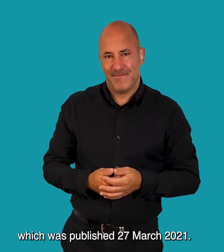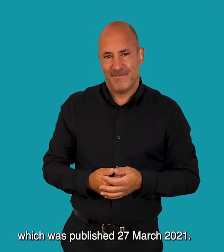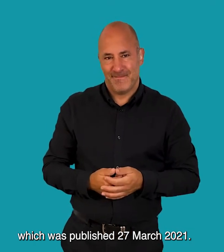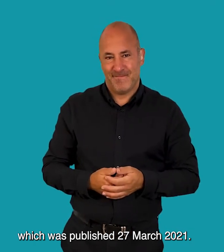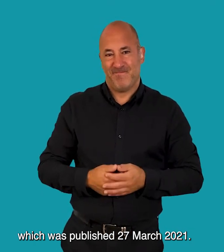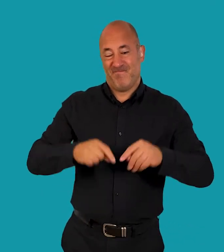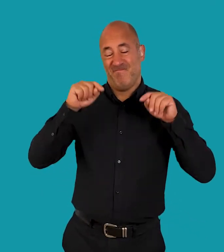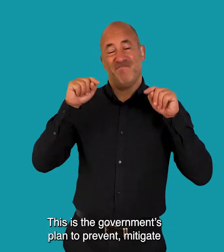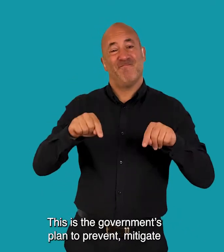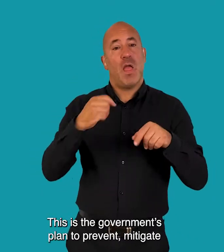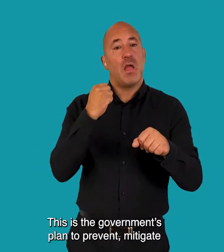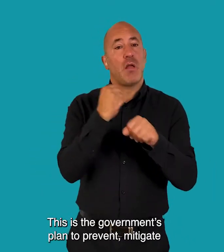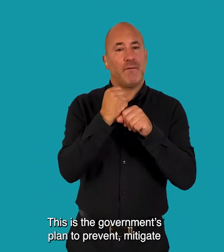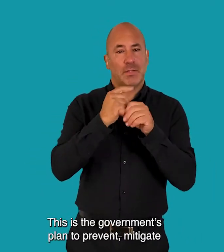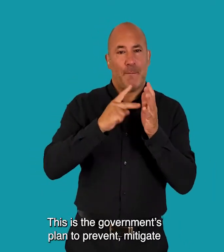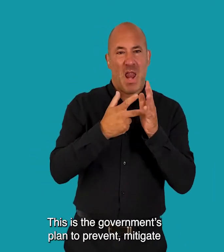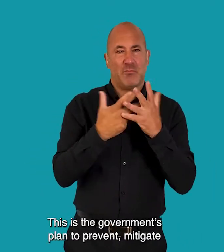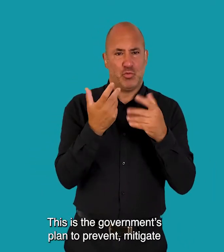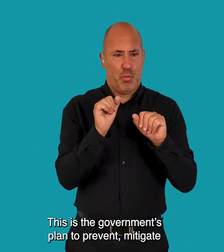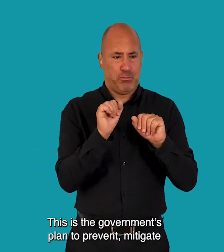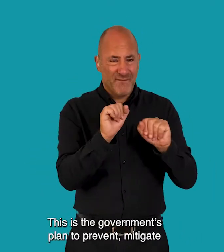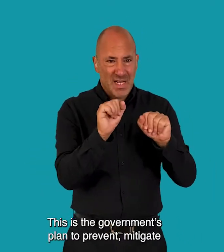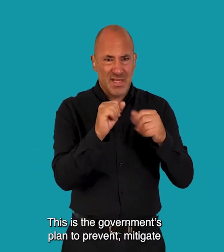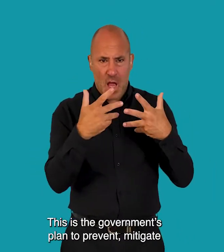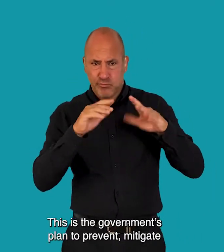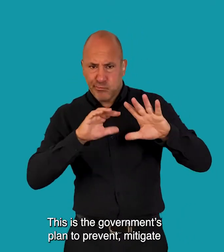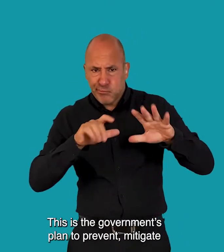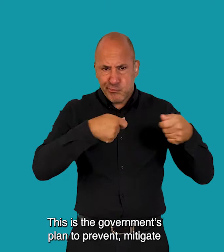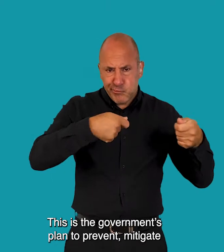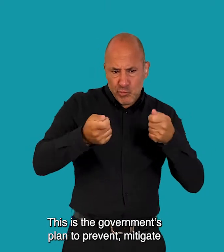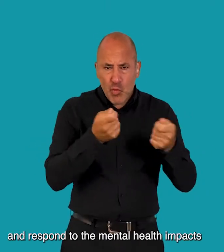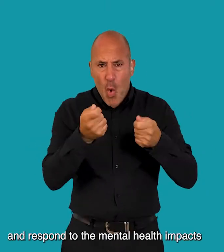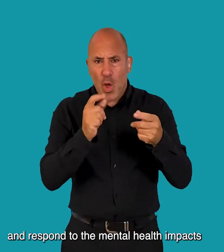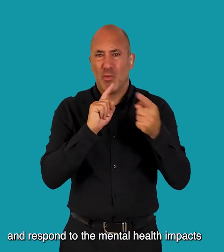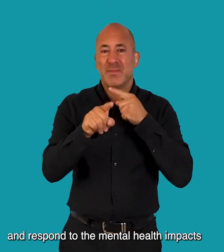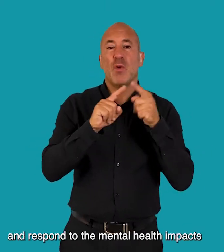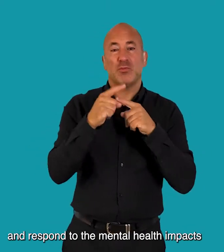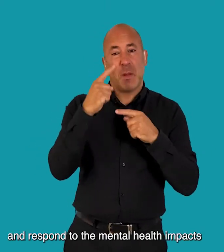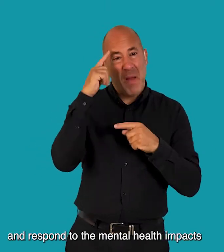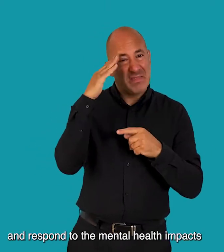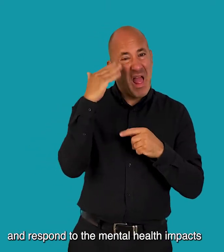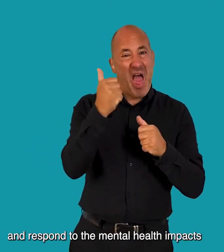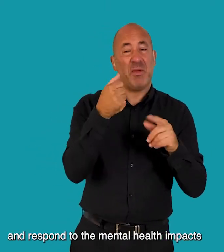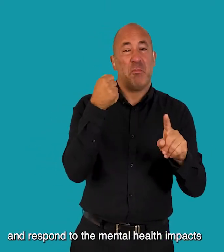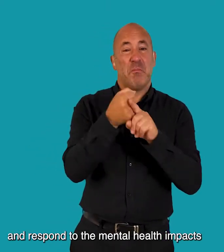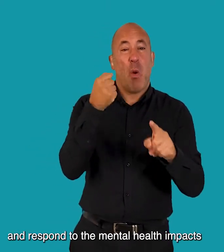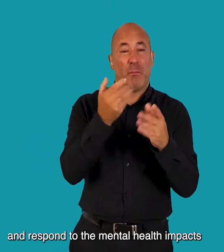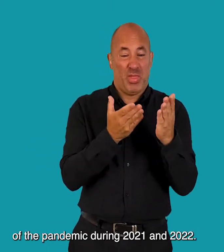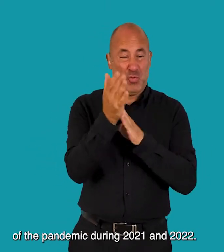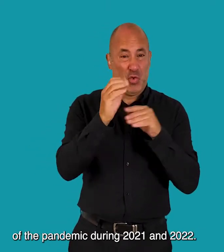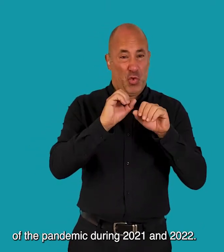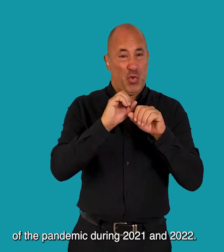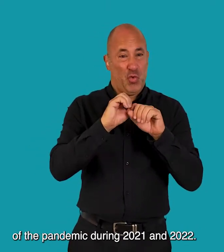2021. This is the government's plan to prevent, mitigate and respond to the mental health impacts of the pandemic